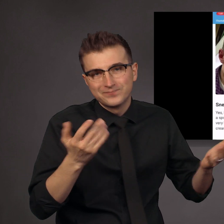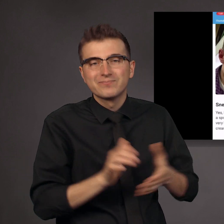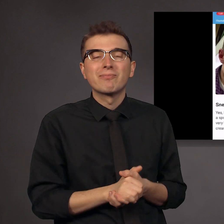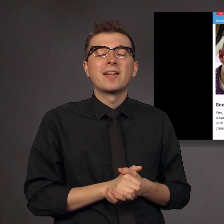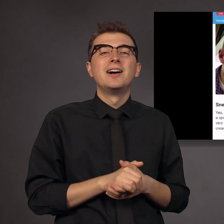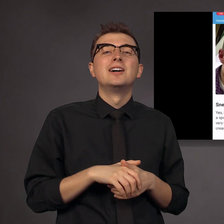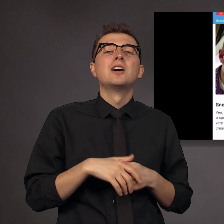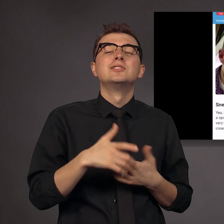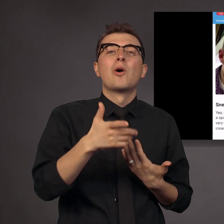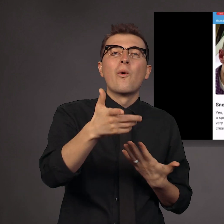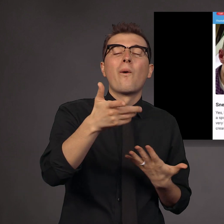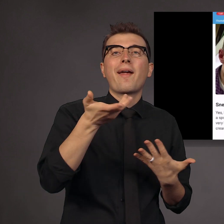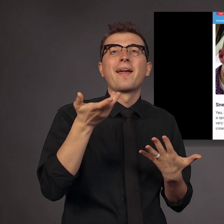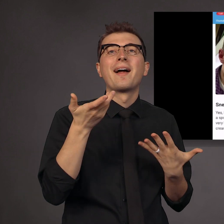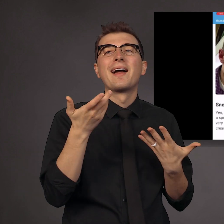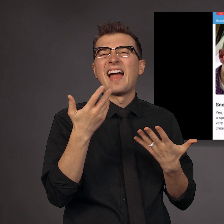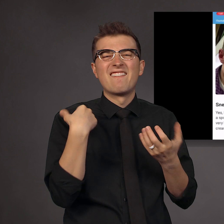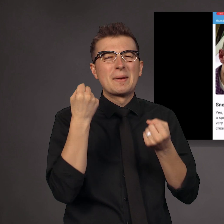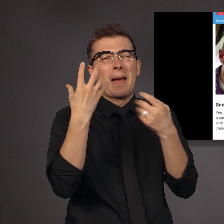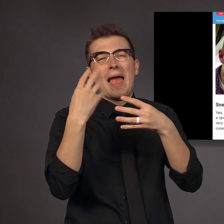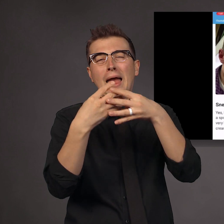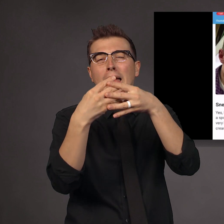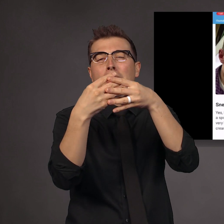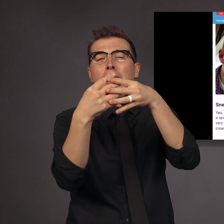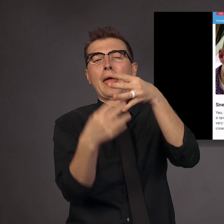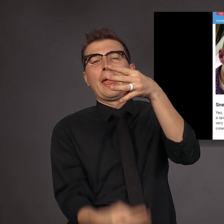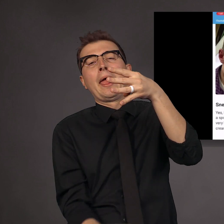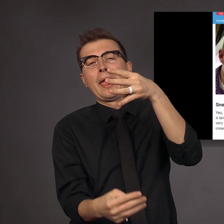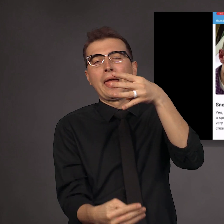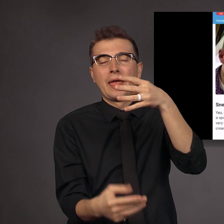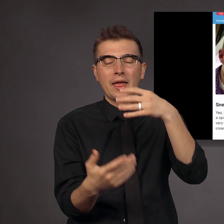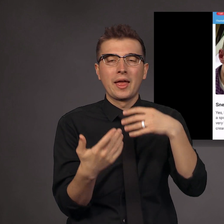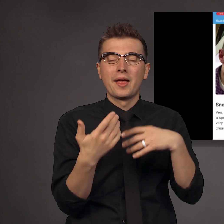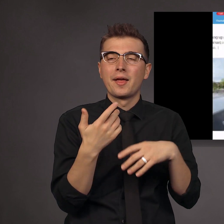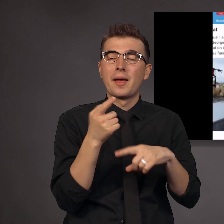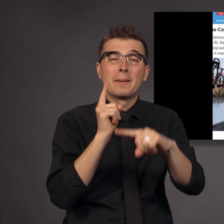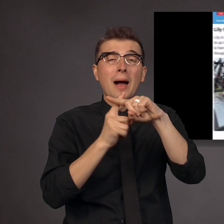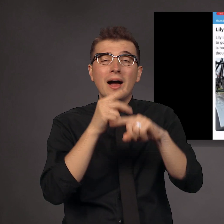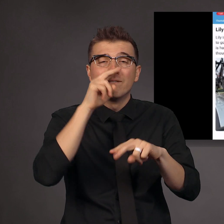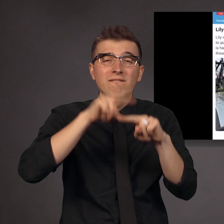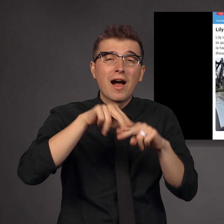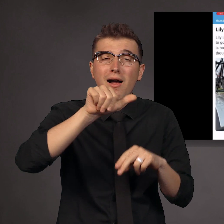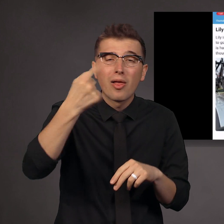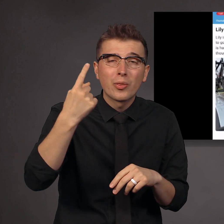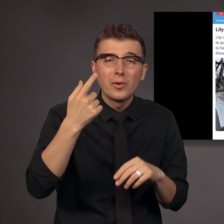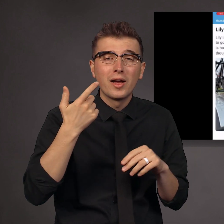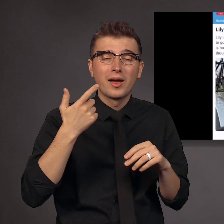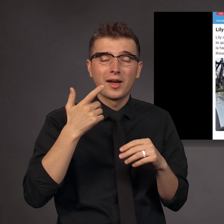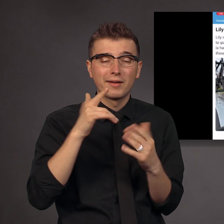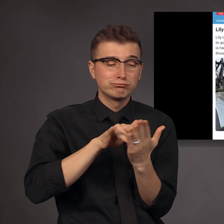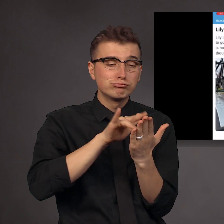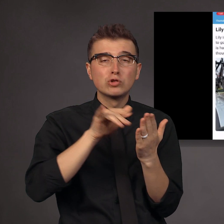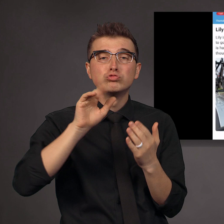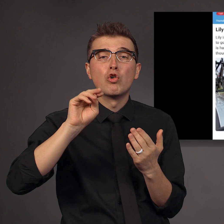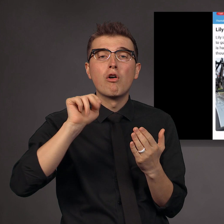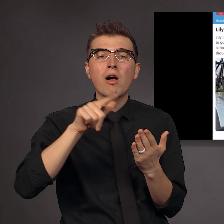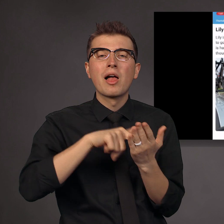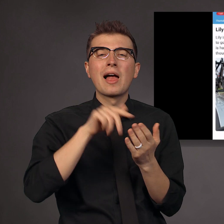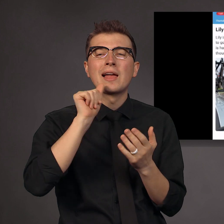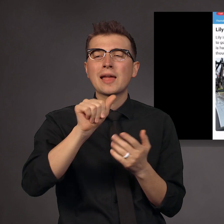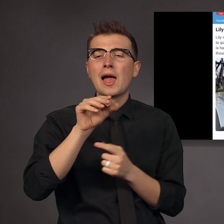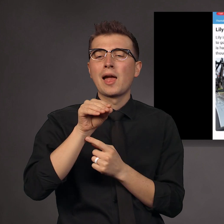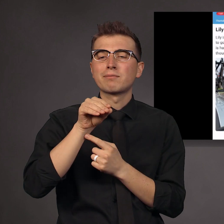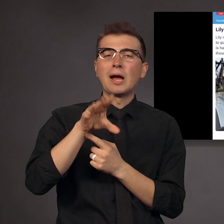So there are so many different things. Also, fun thing about digital journaling is you can capture